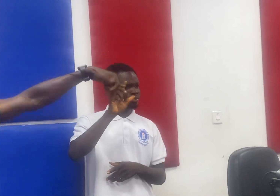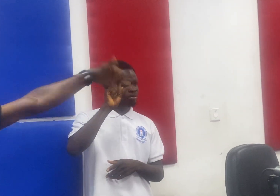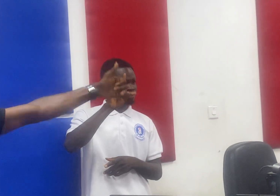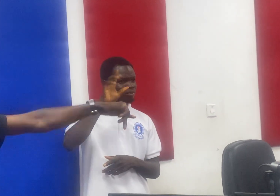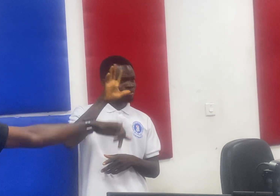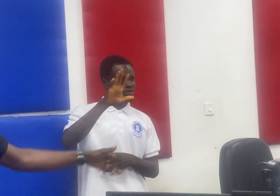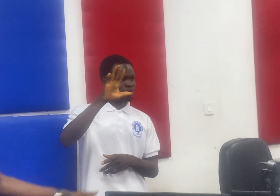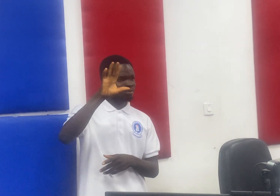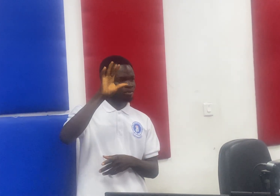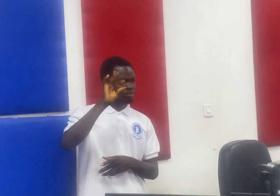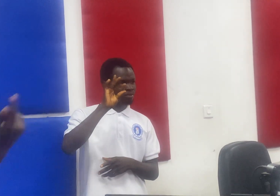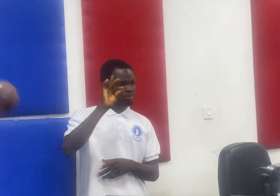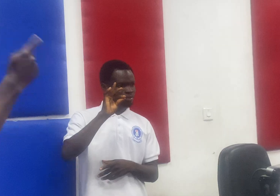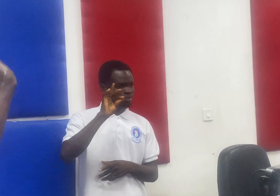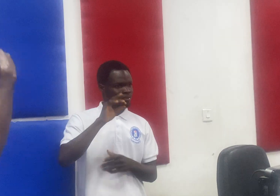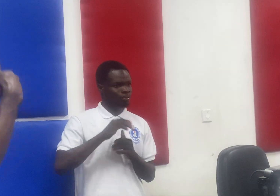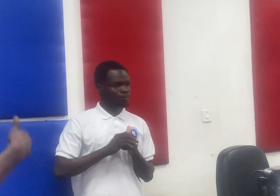050-392-3158. So our caller is on the line. Hello.